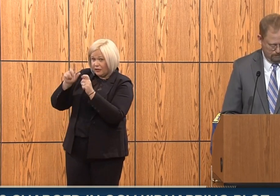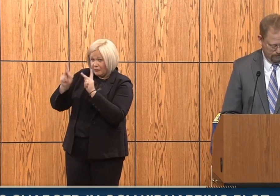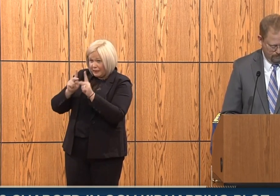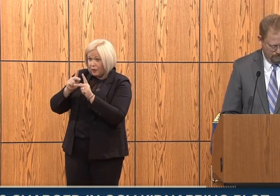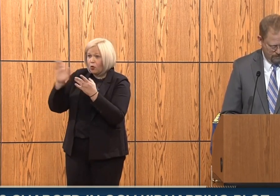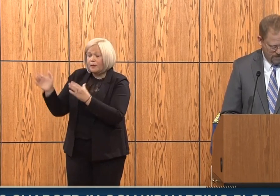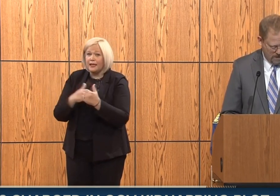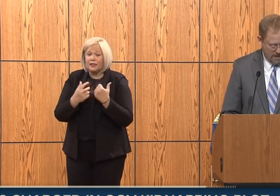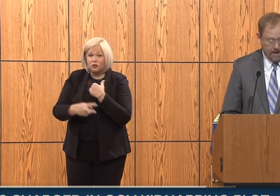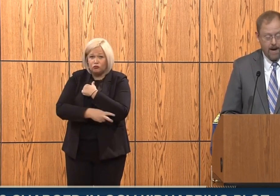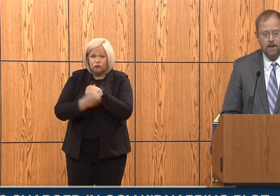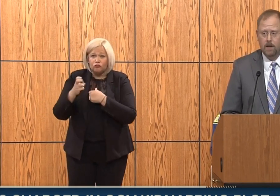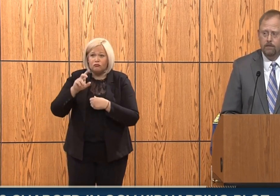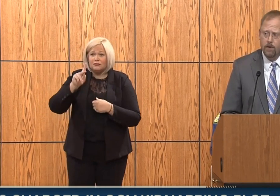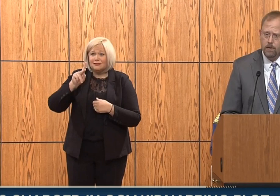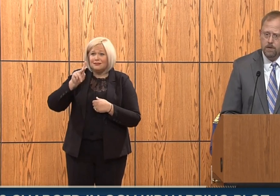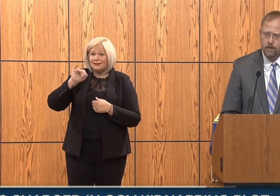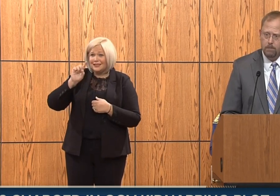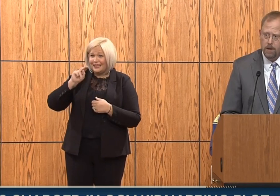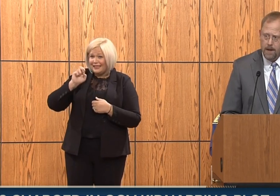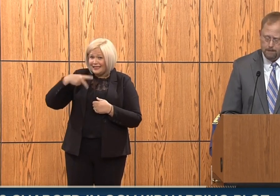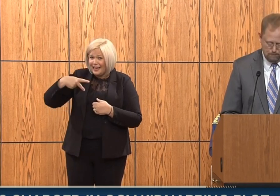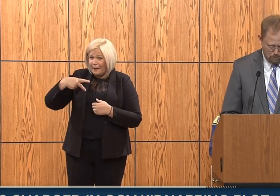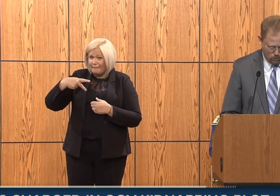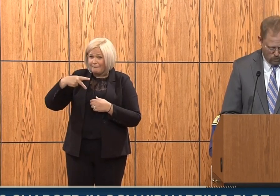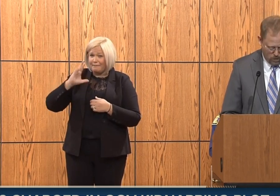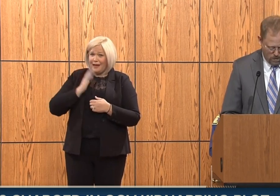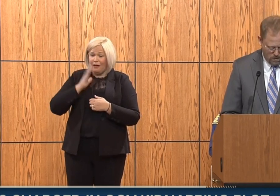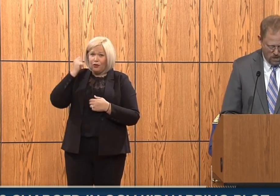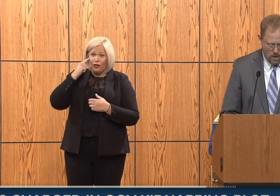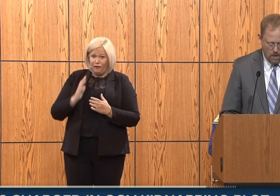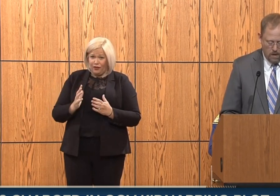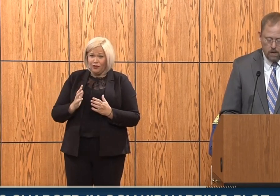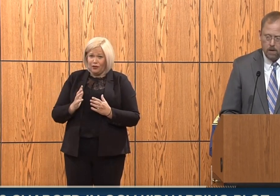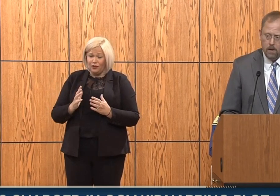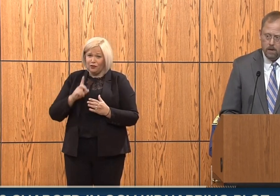the governor and acting in furtherance of that plan.